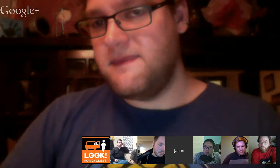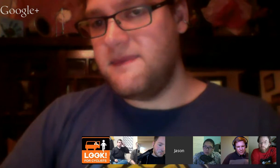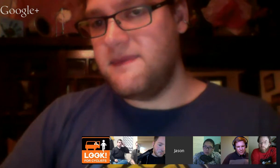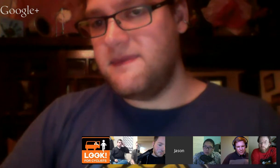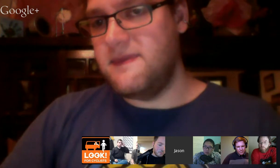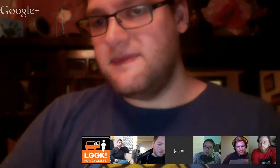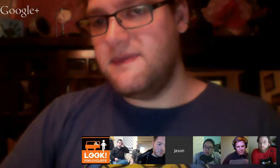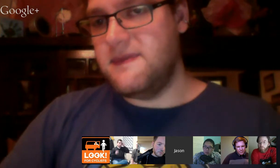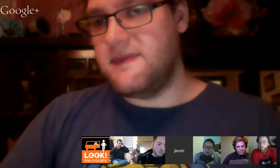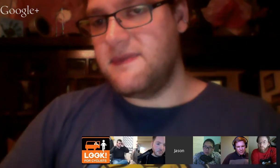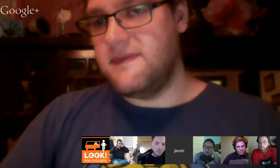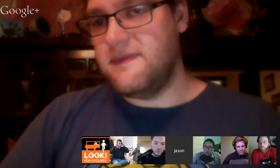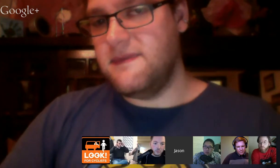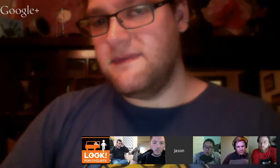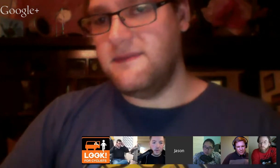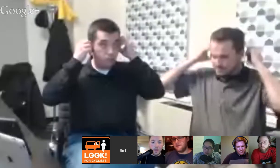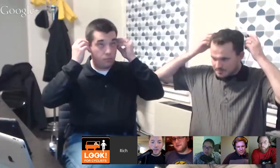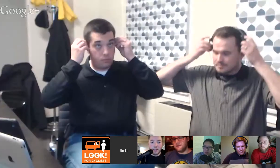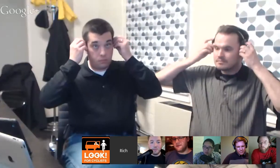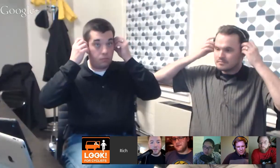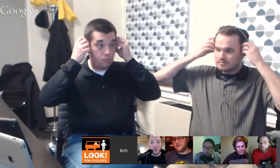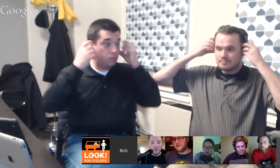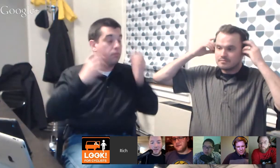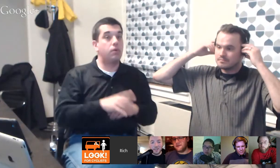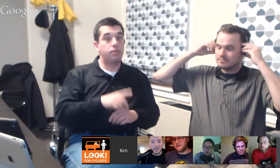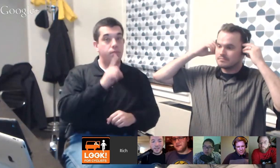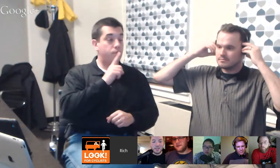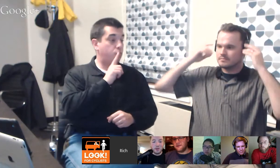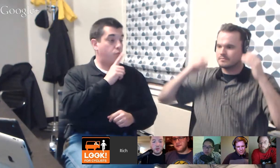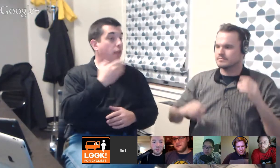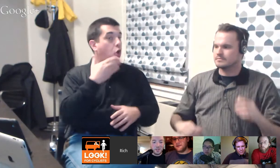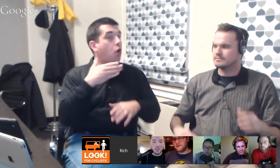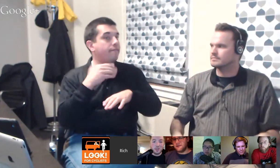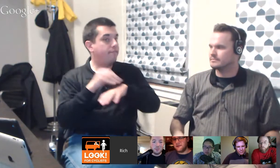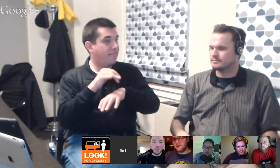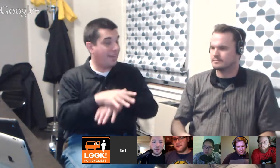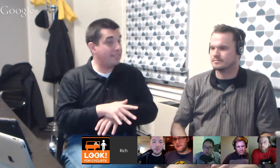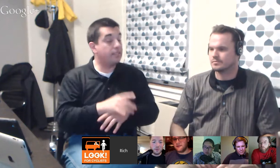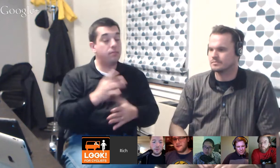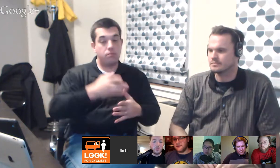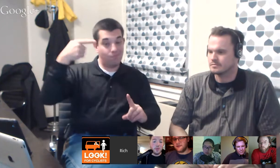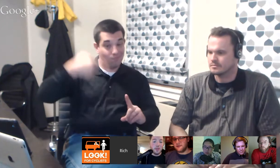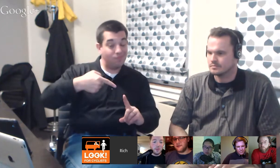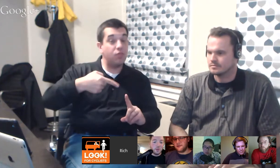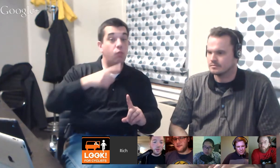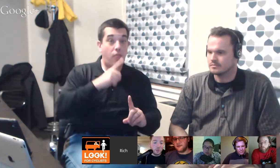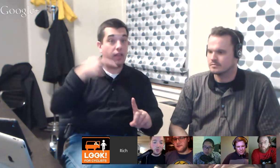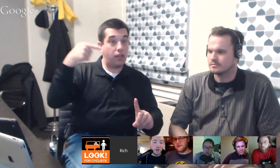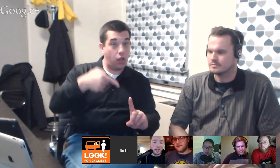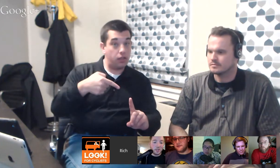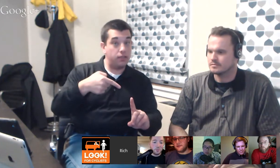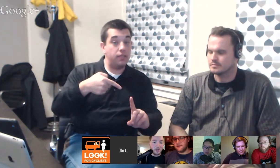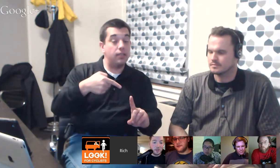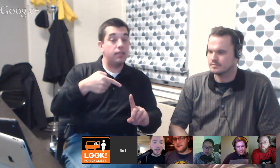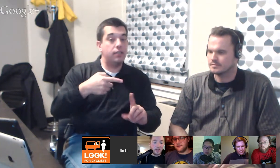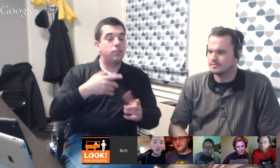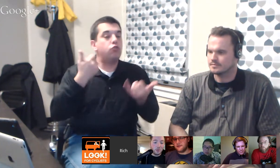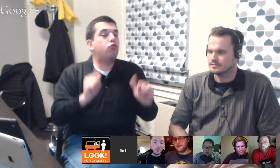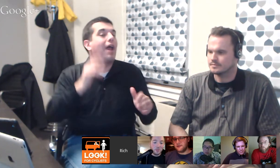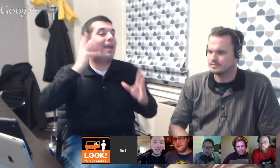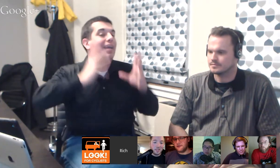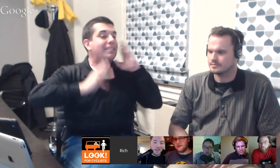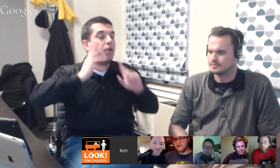really analyze that look and feel. That's some really great advice, and I guess it ultimately just comes down to just trying to experience